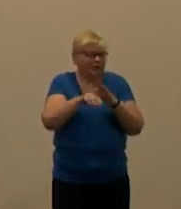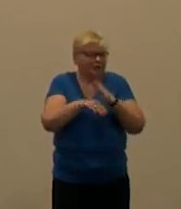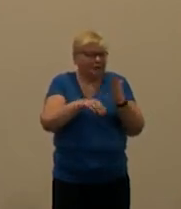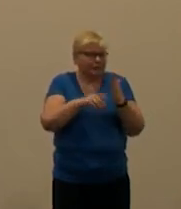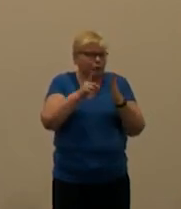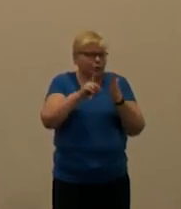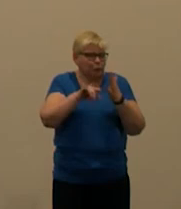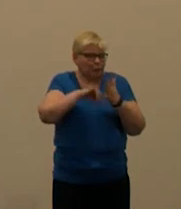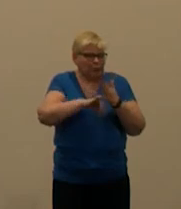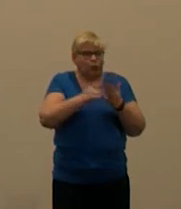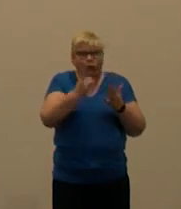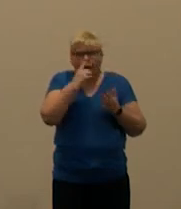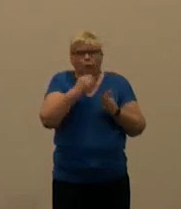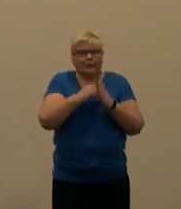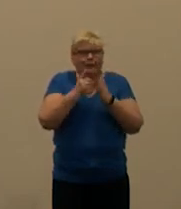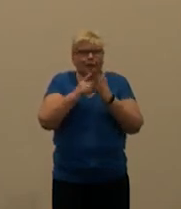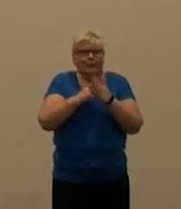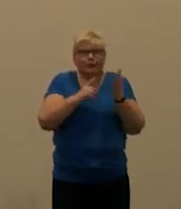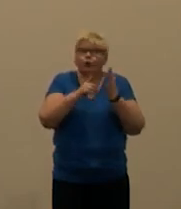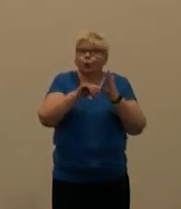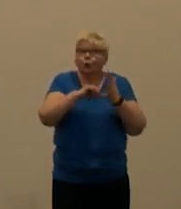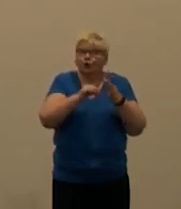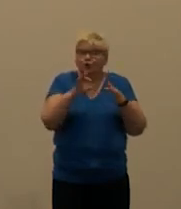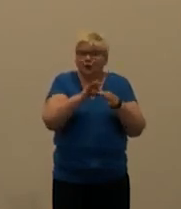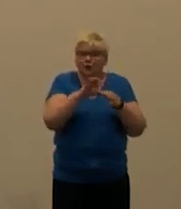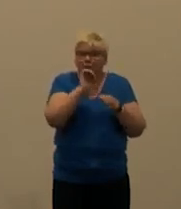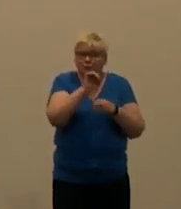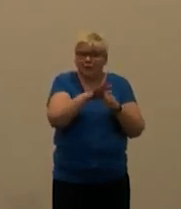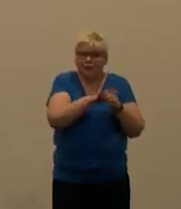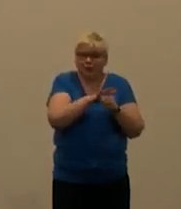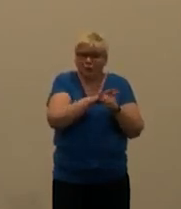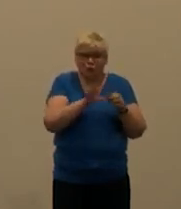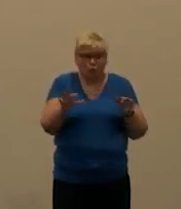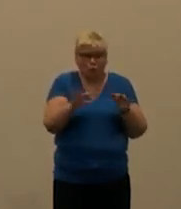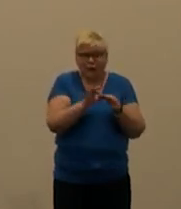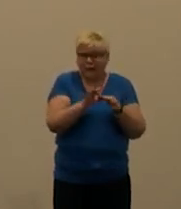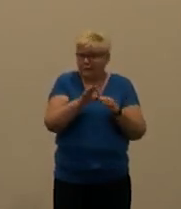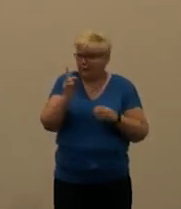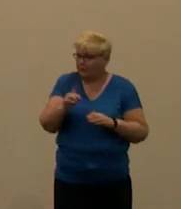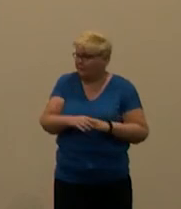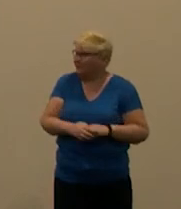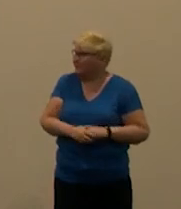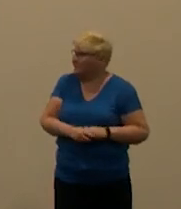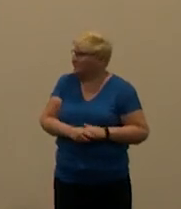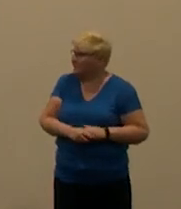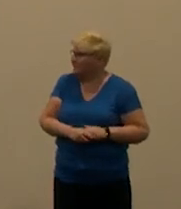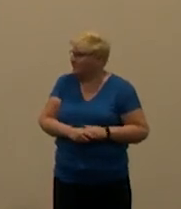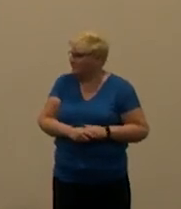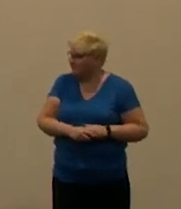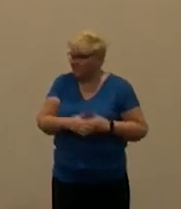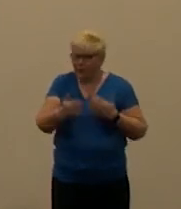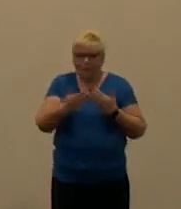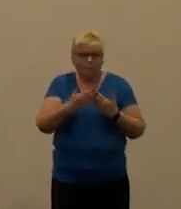use the East US connection from Microsoft or the region to connect this branch office. We have more